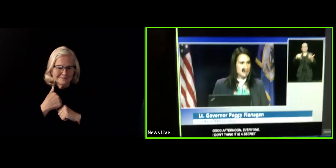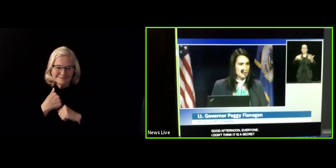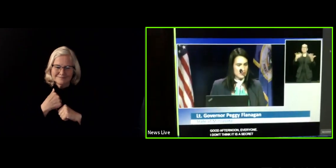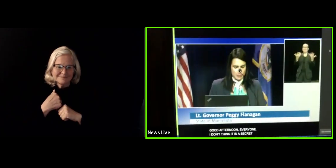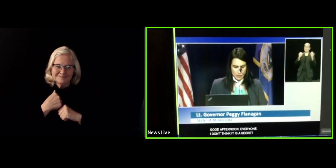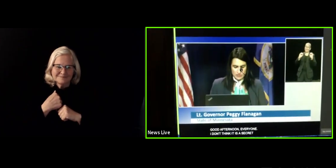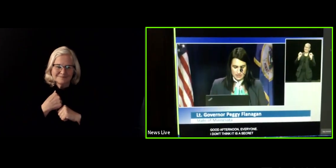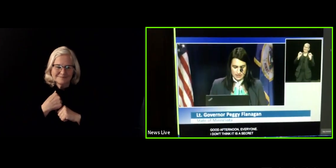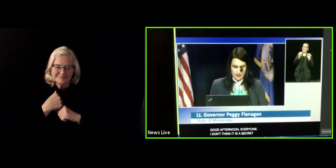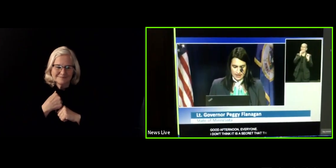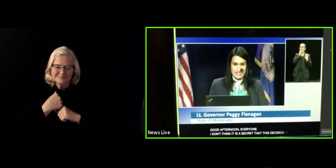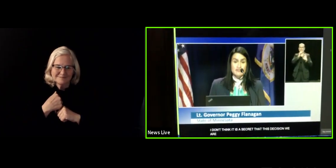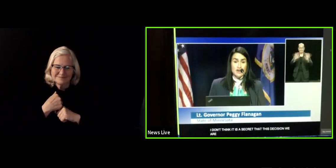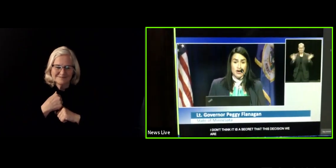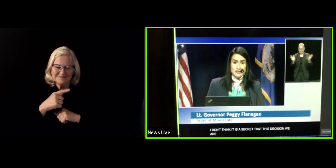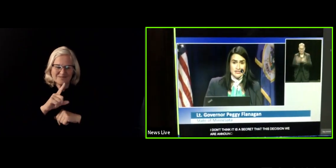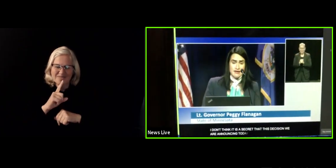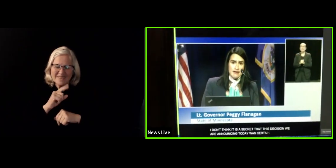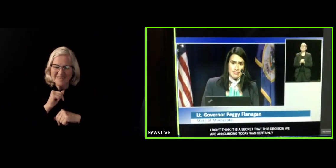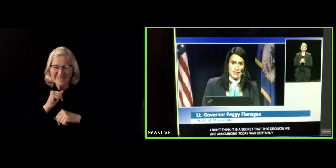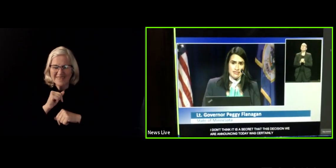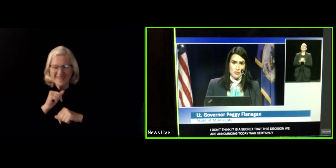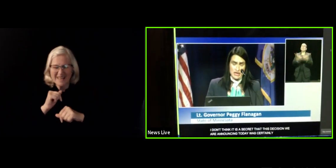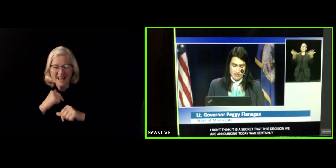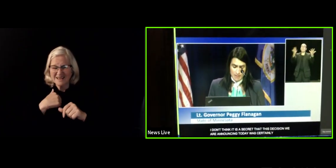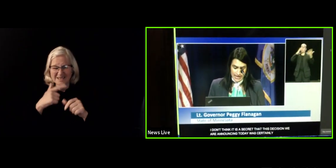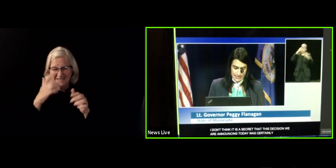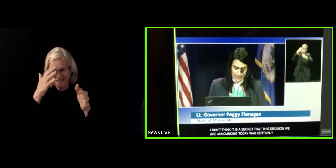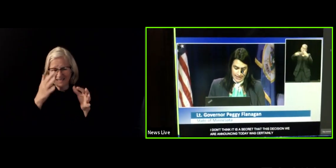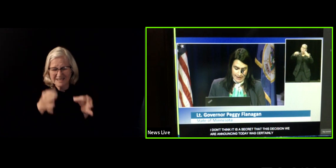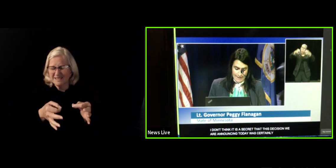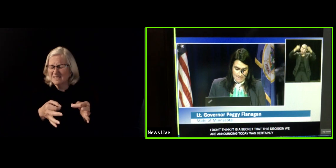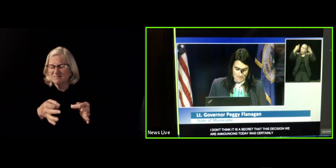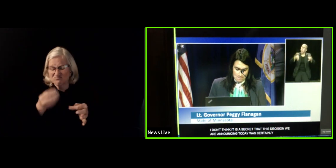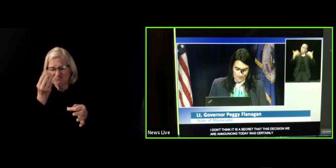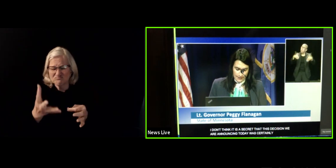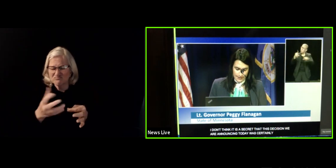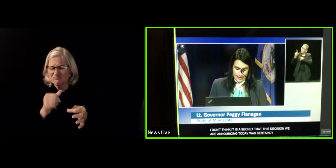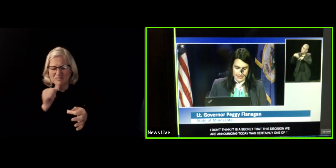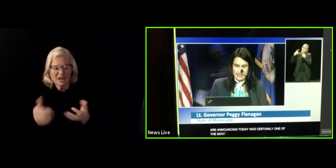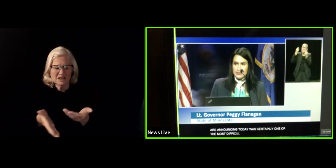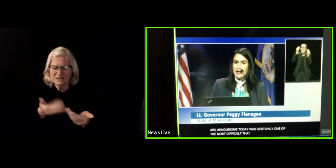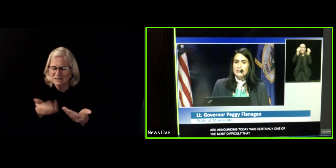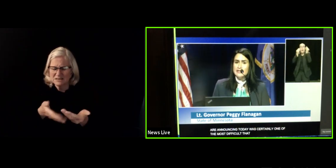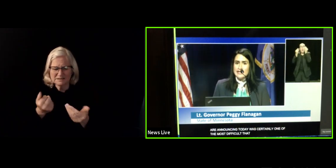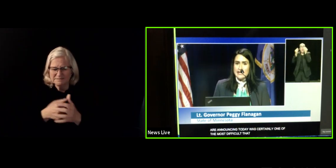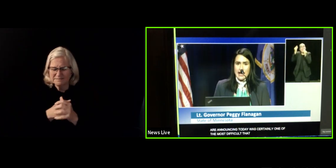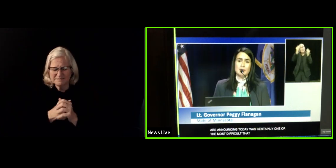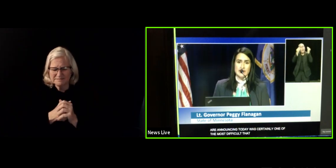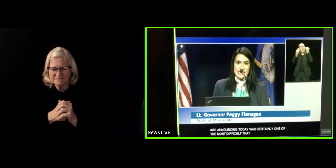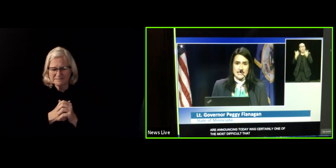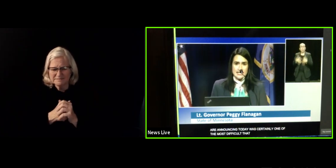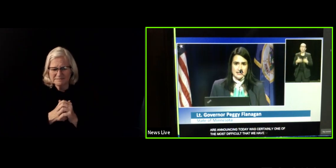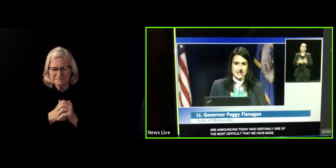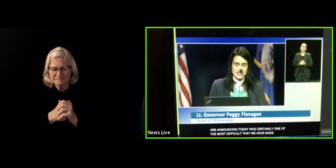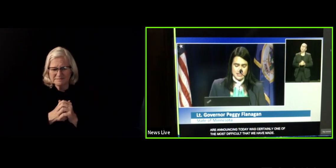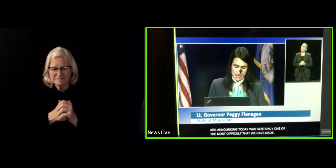certainly one of the most difficult that we have made. It's an incredibly